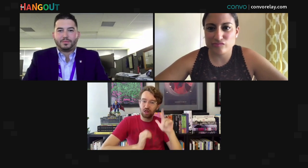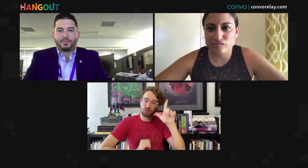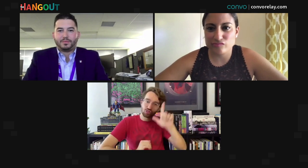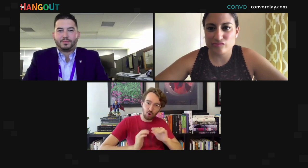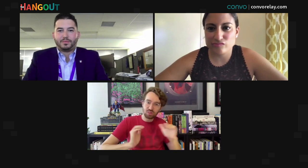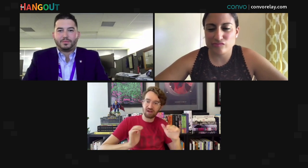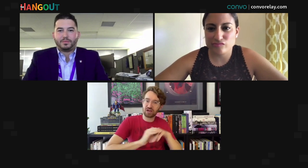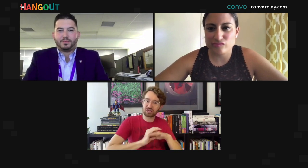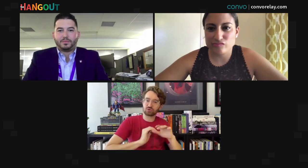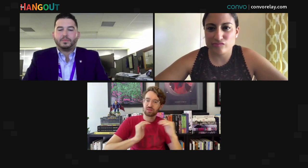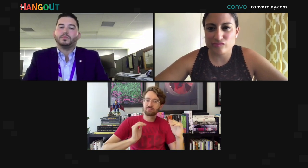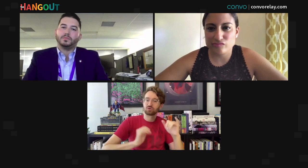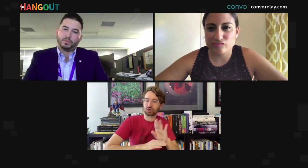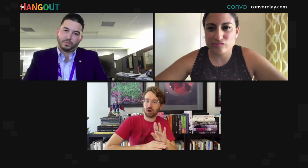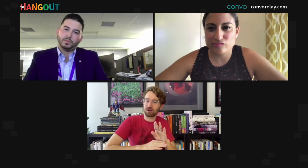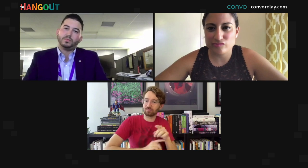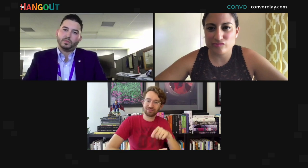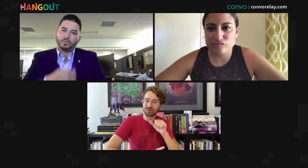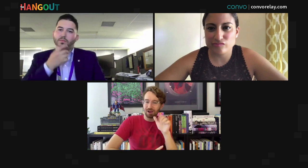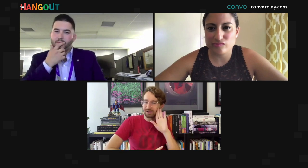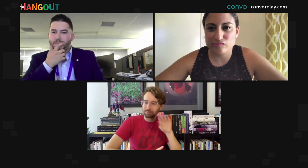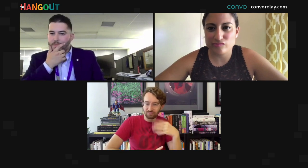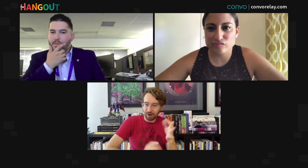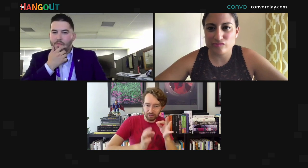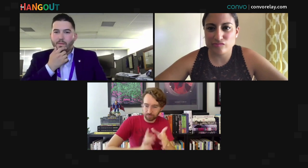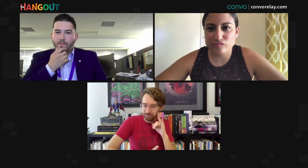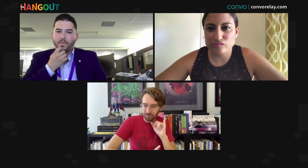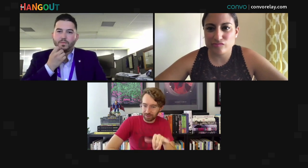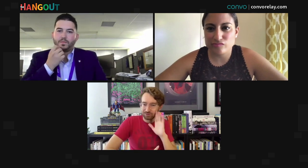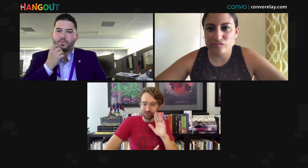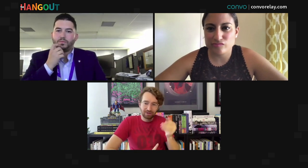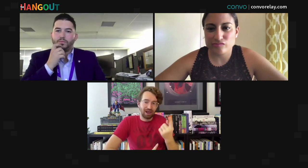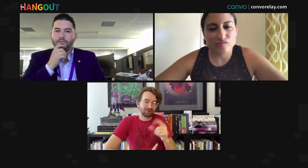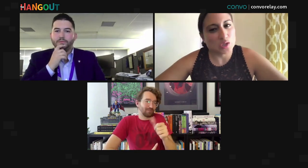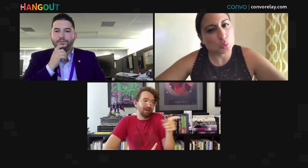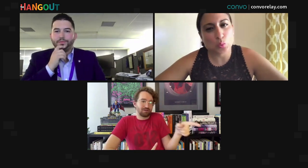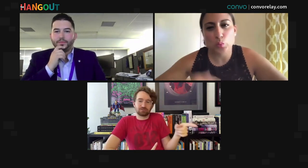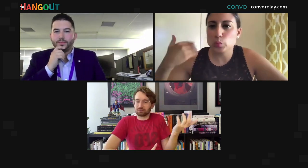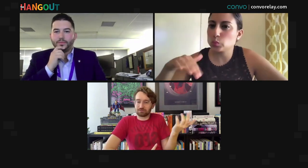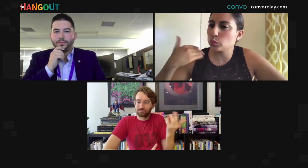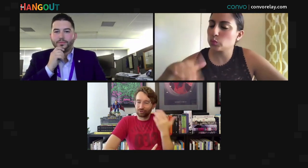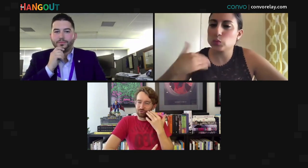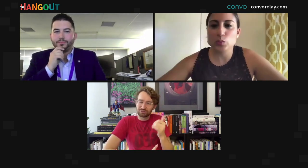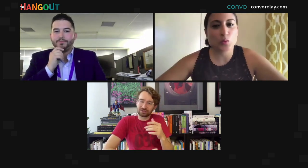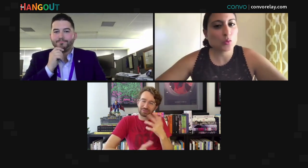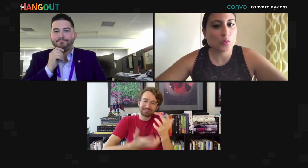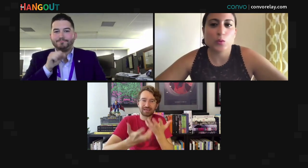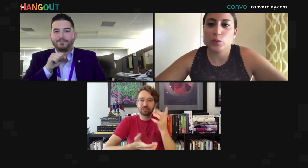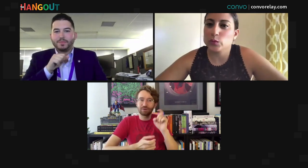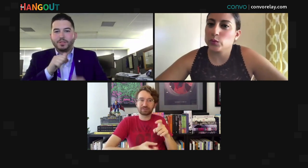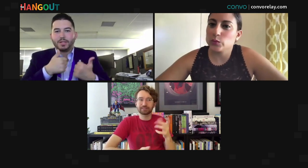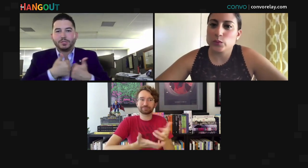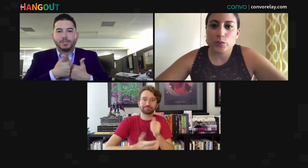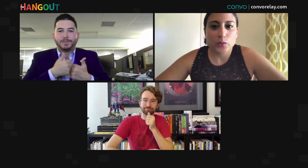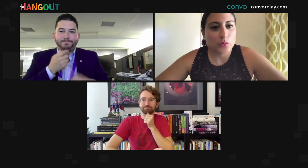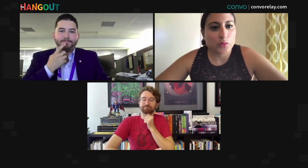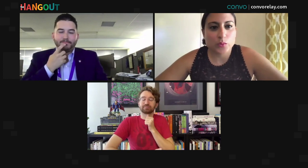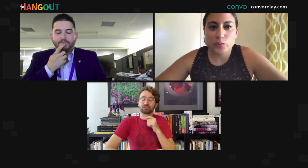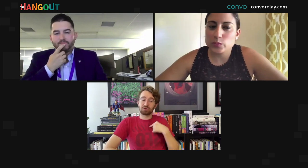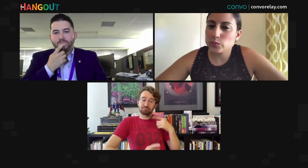first started, I was in PA positions, which are entry-level positions. They don't provide interpreters